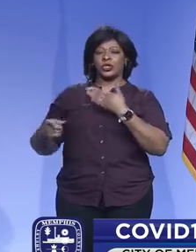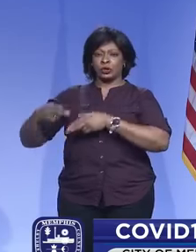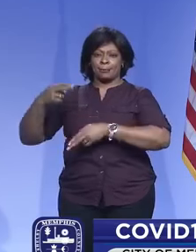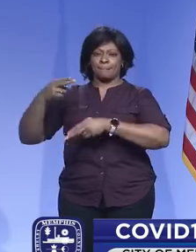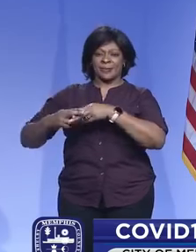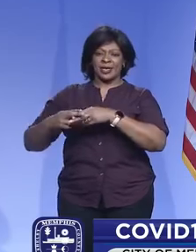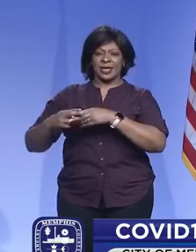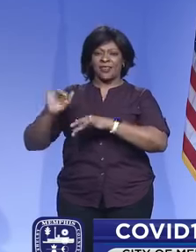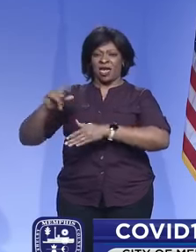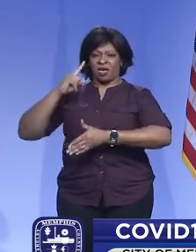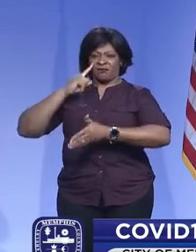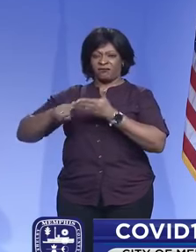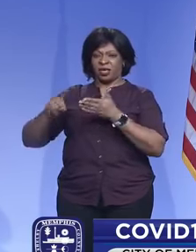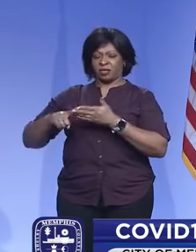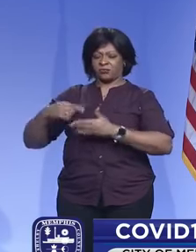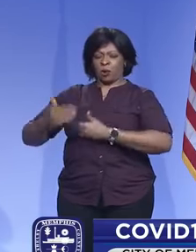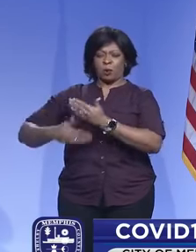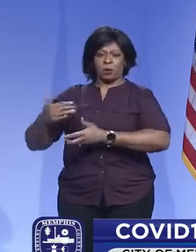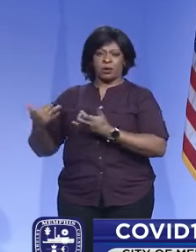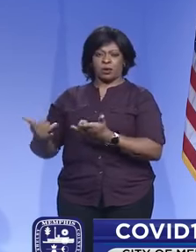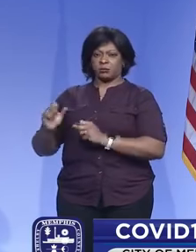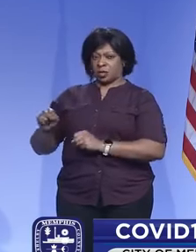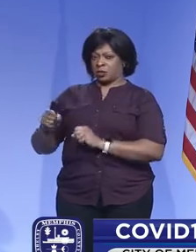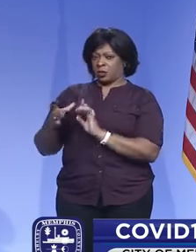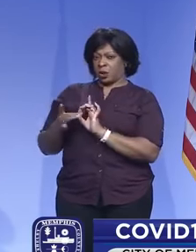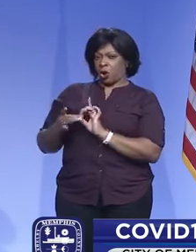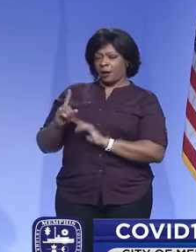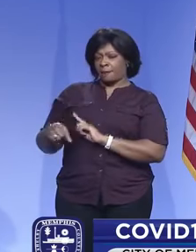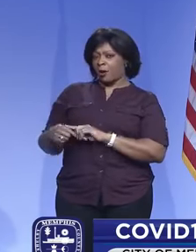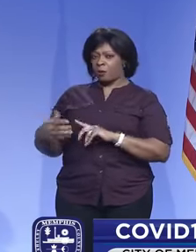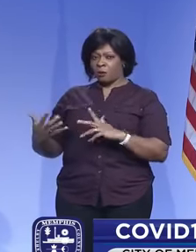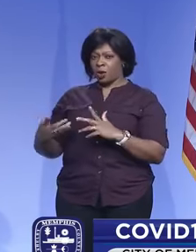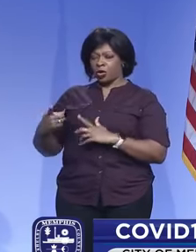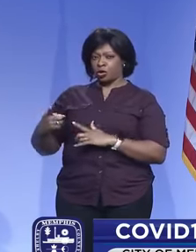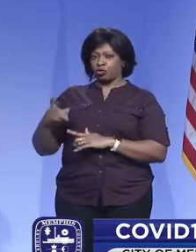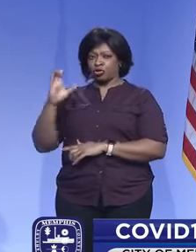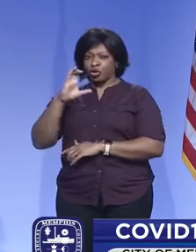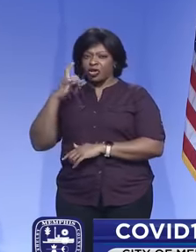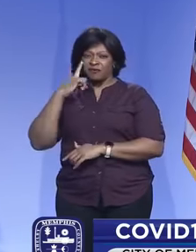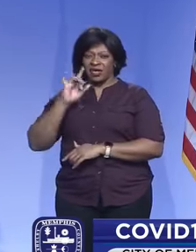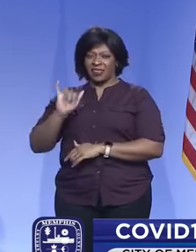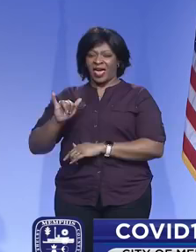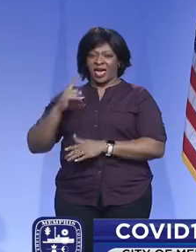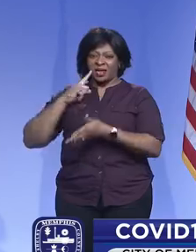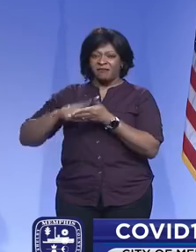the investigation that was ongoing. Could you talk about what you are looking for in that